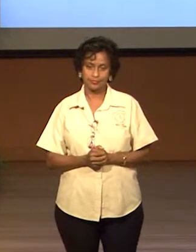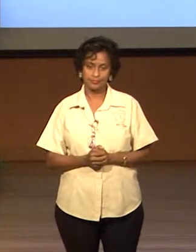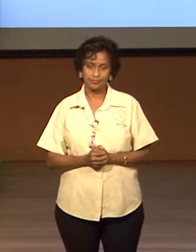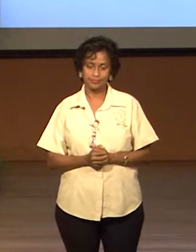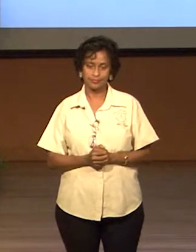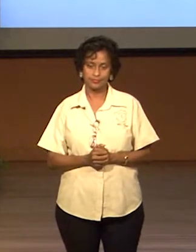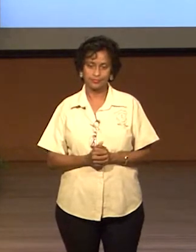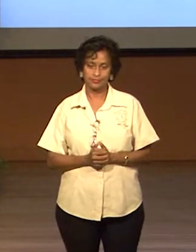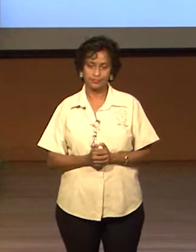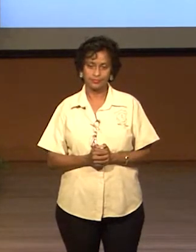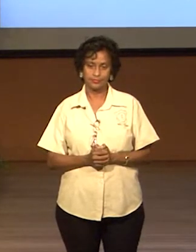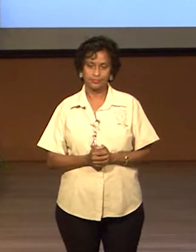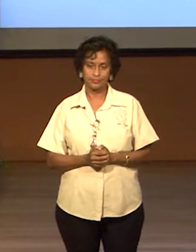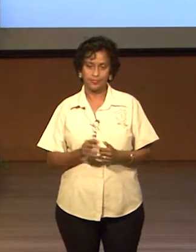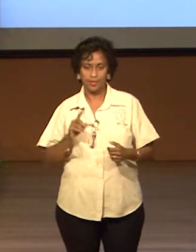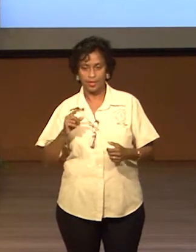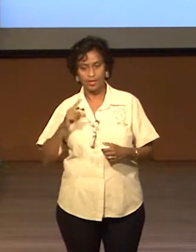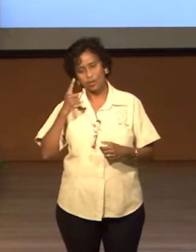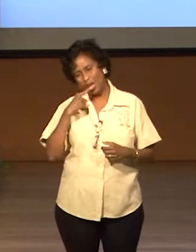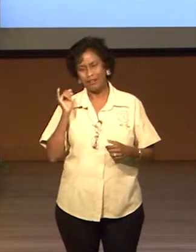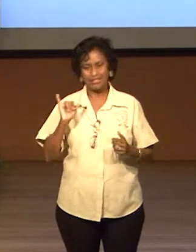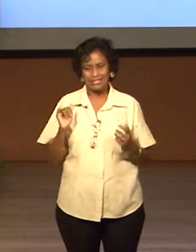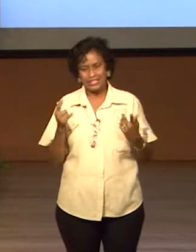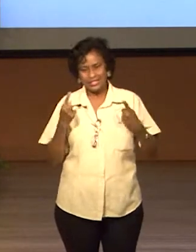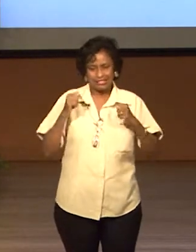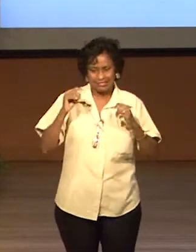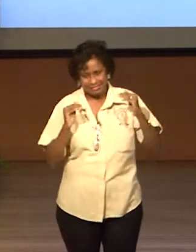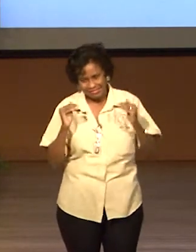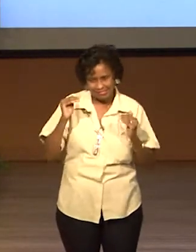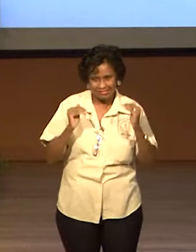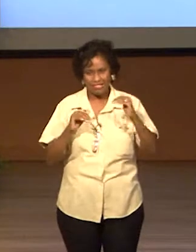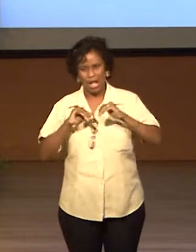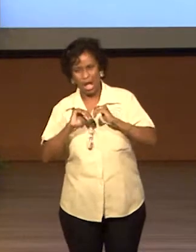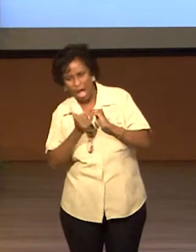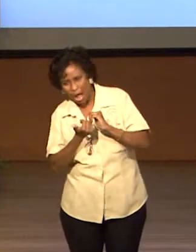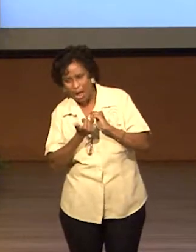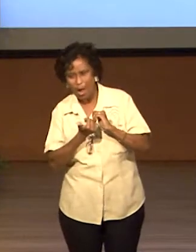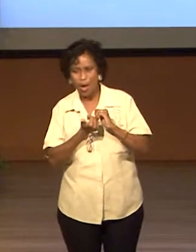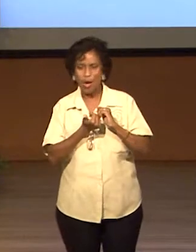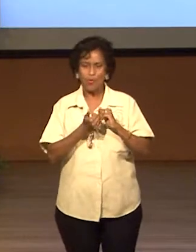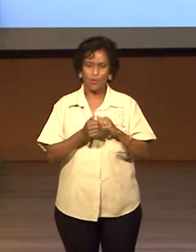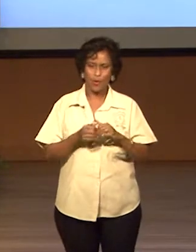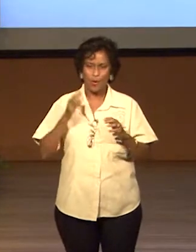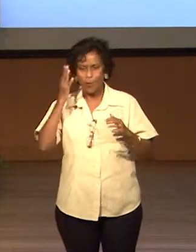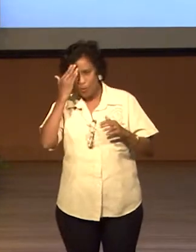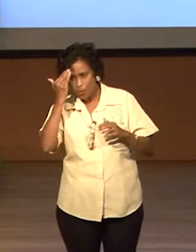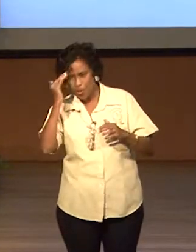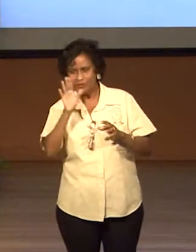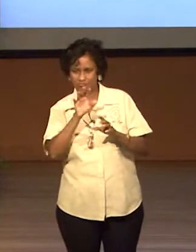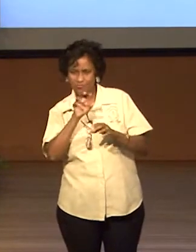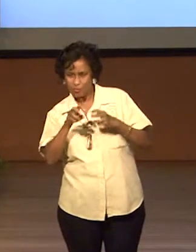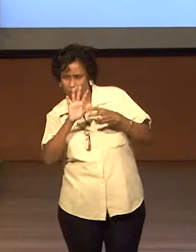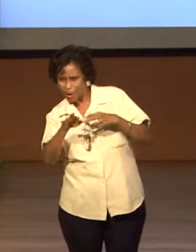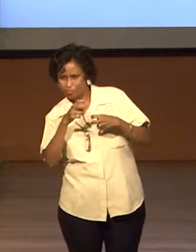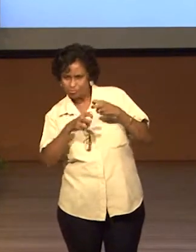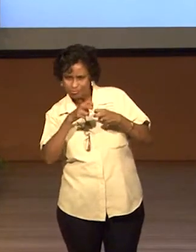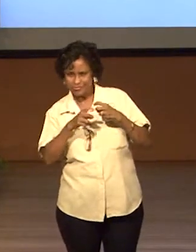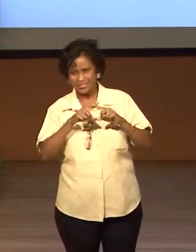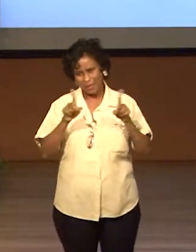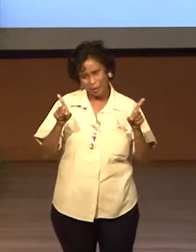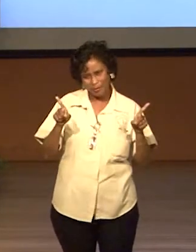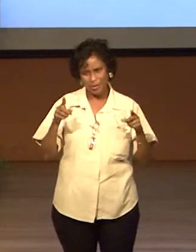that balancing act between acknowledging, because I think the whole